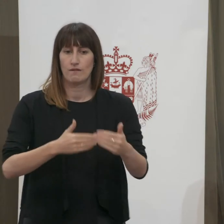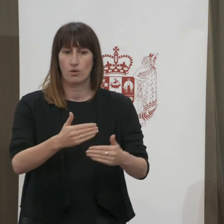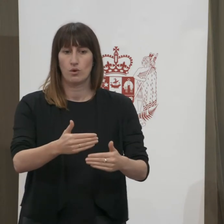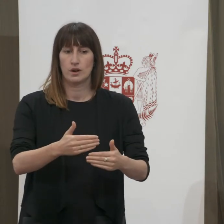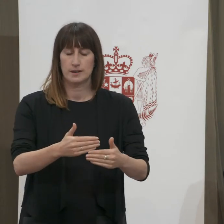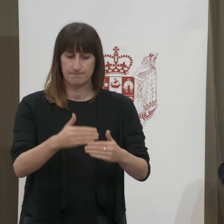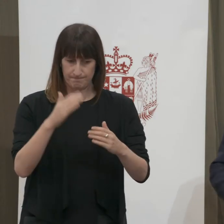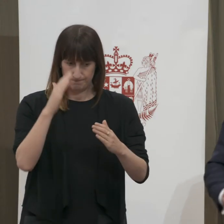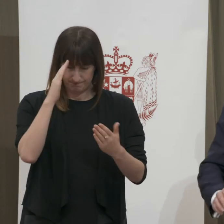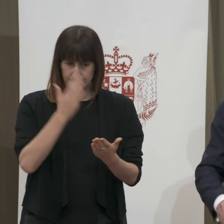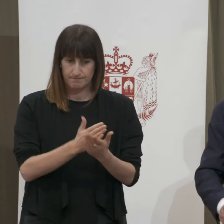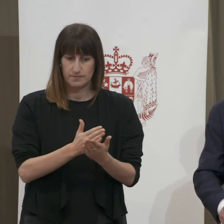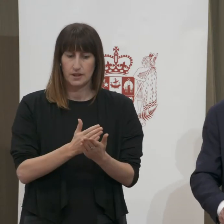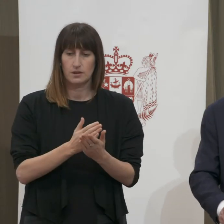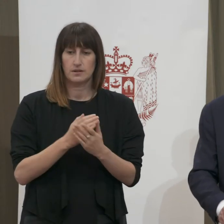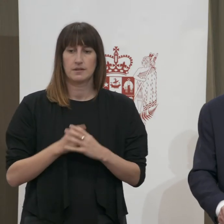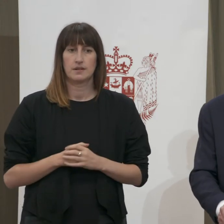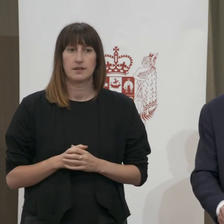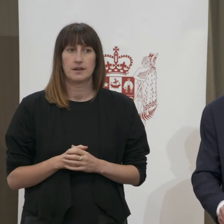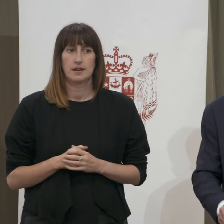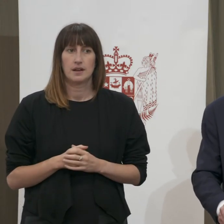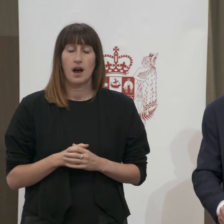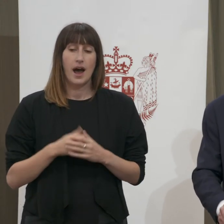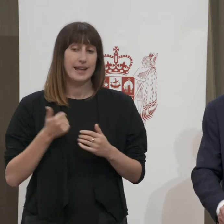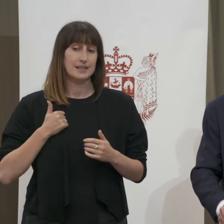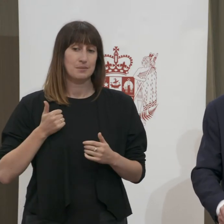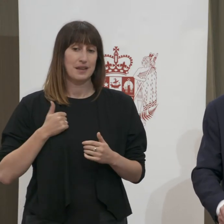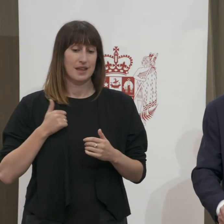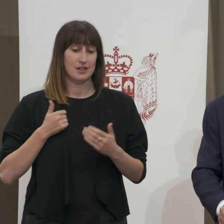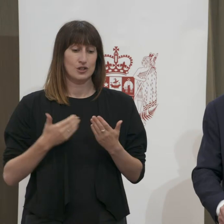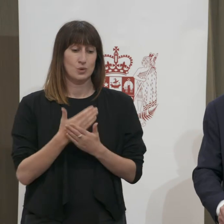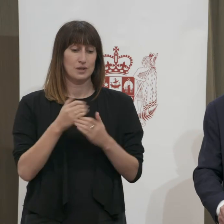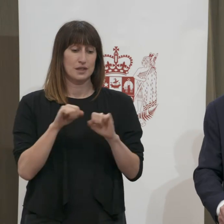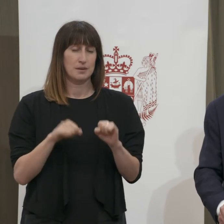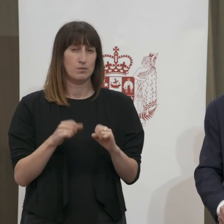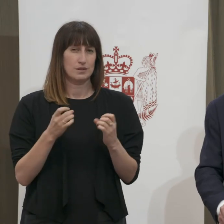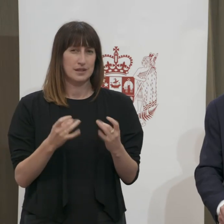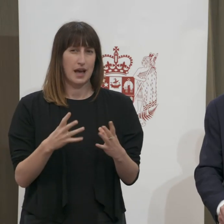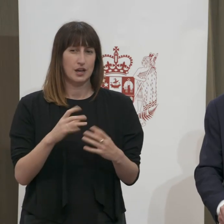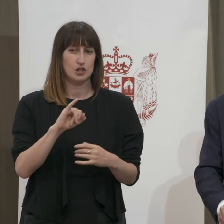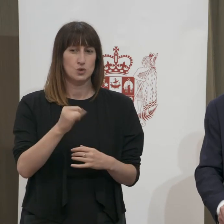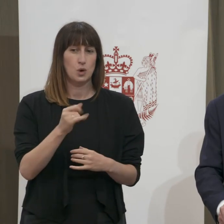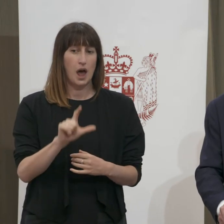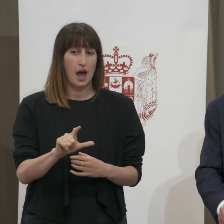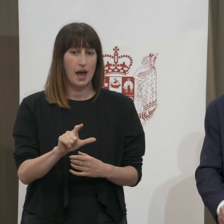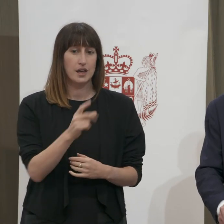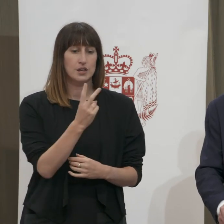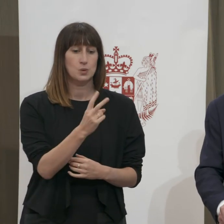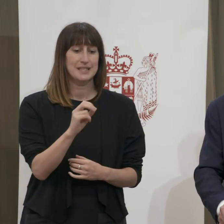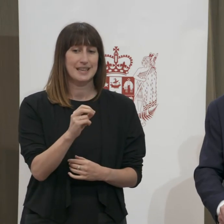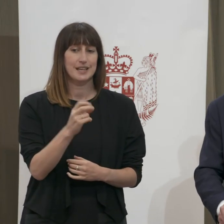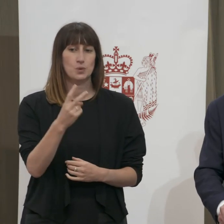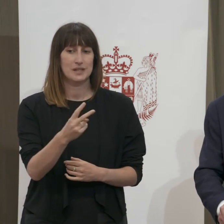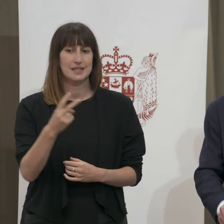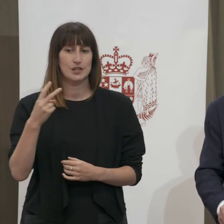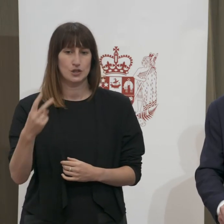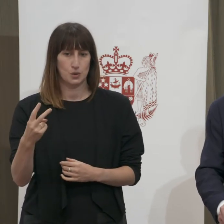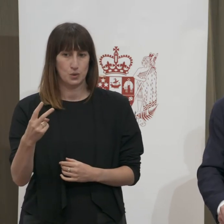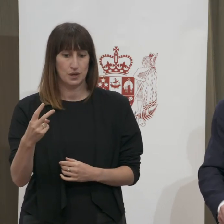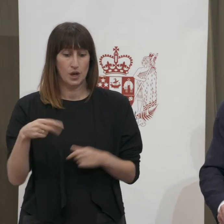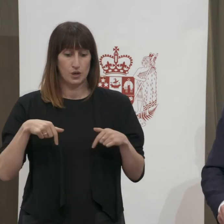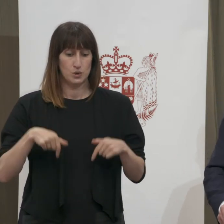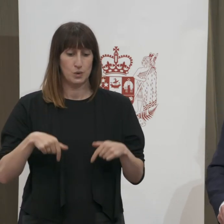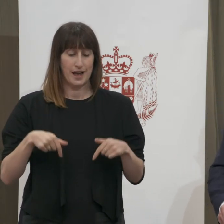determination. I expect the new system to come into effect in July 2022. Today is